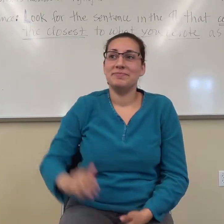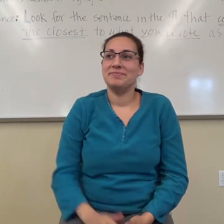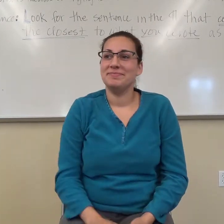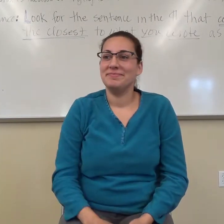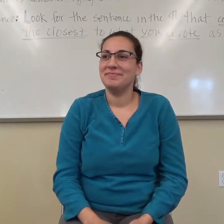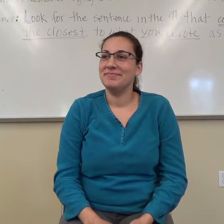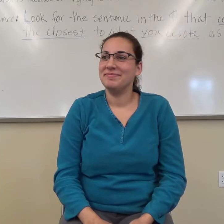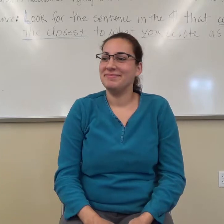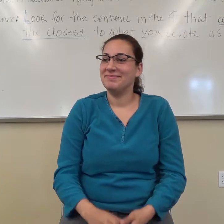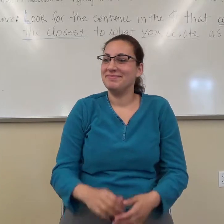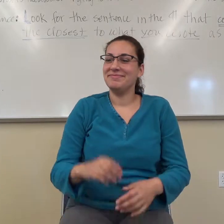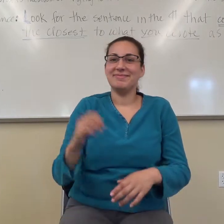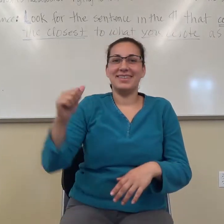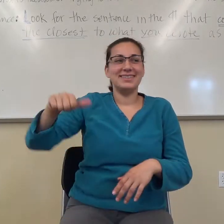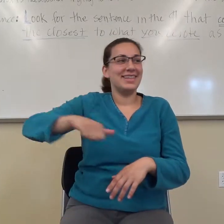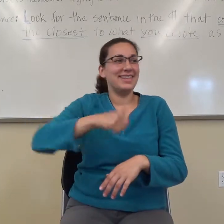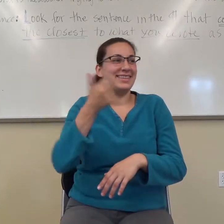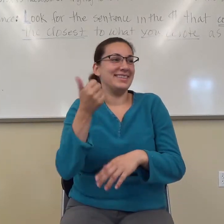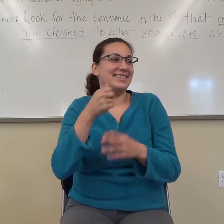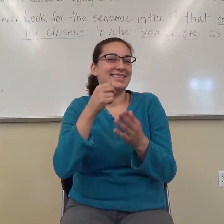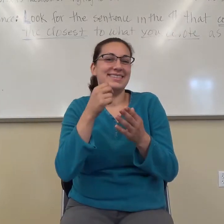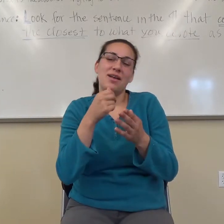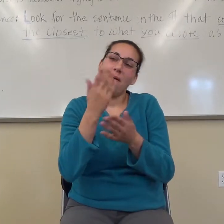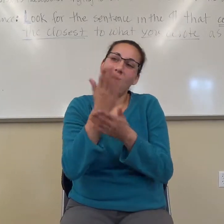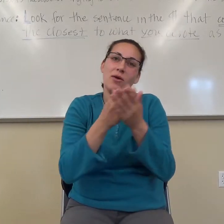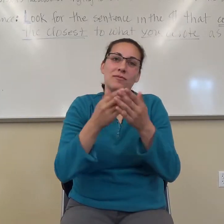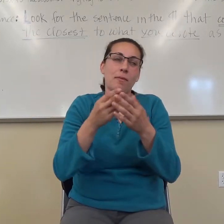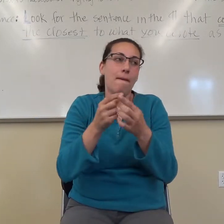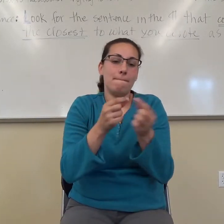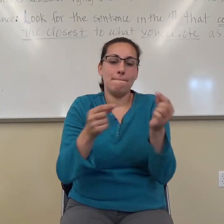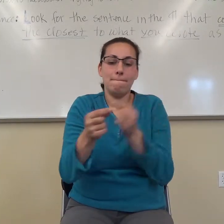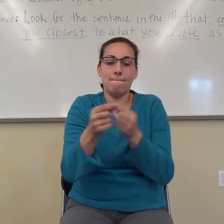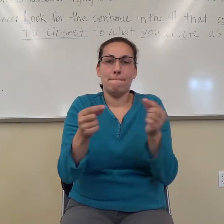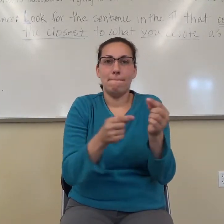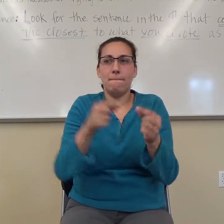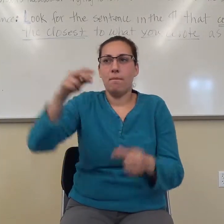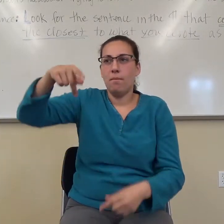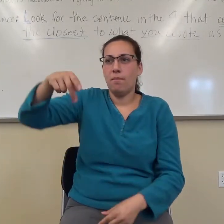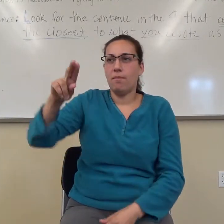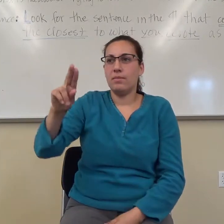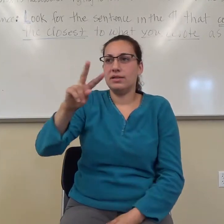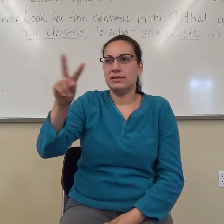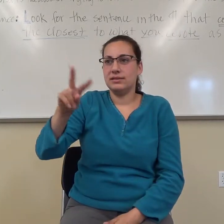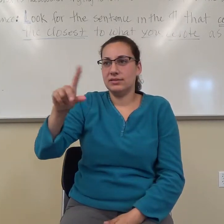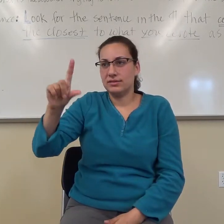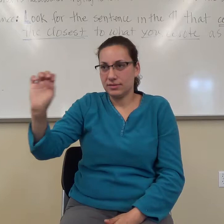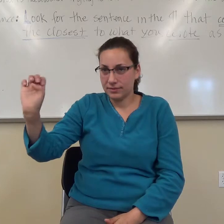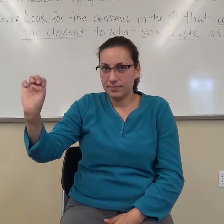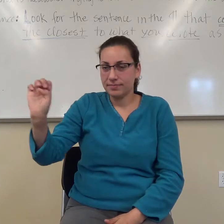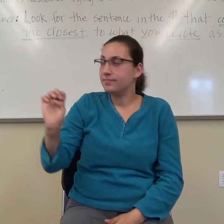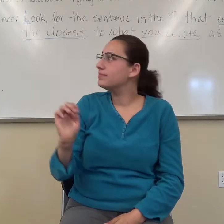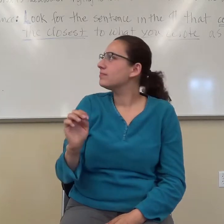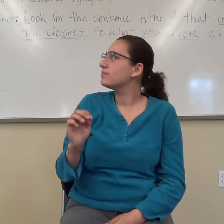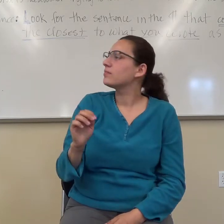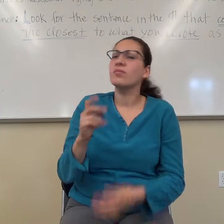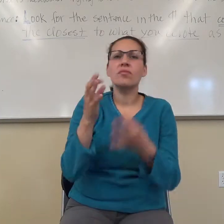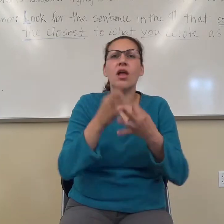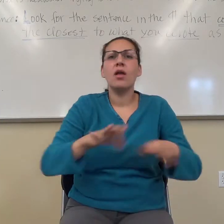another piece of the puzzle. A long time ago in Italy, how important was the church?